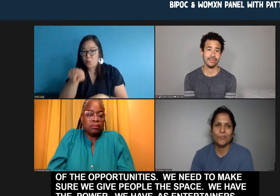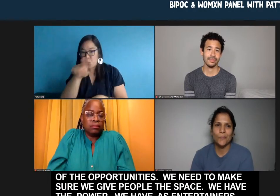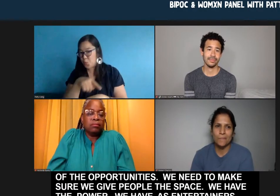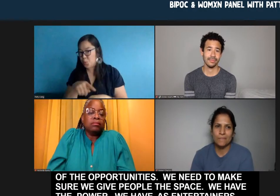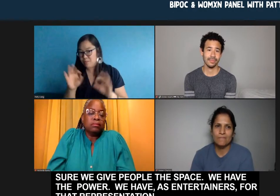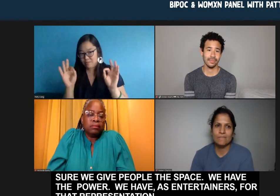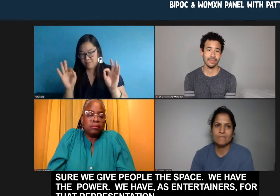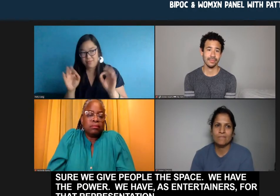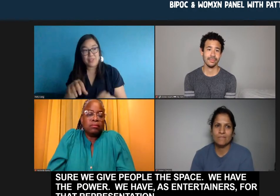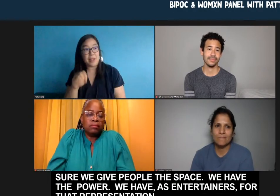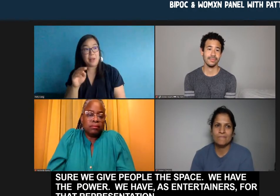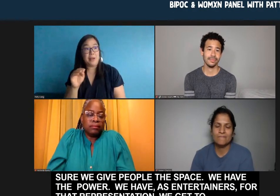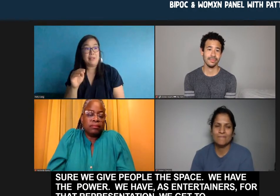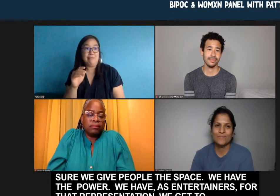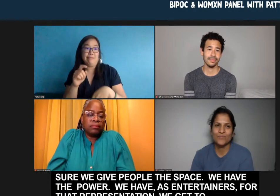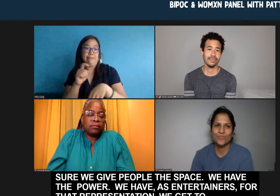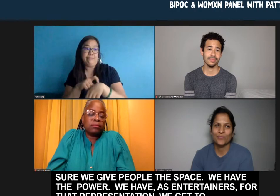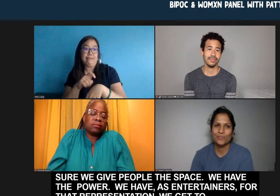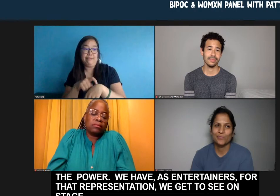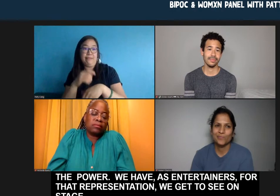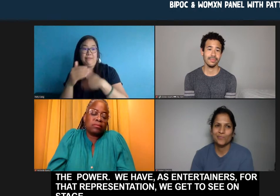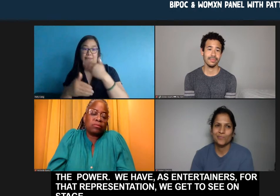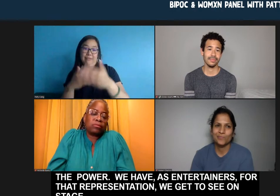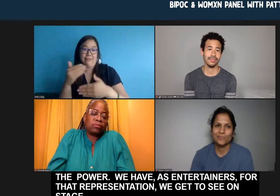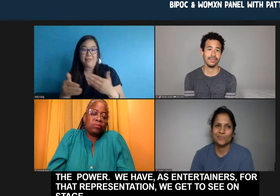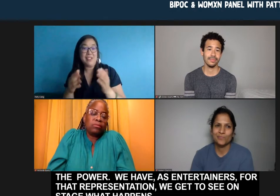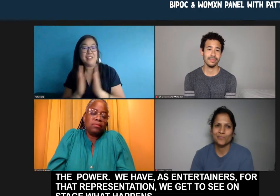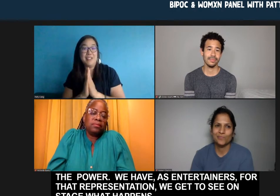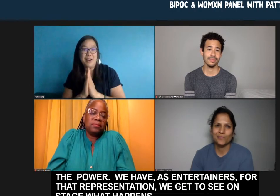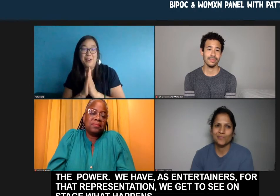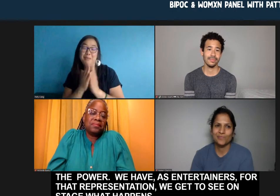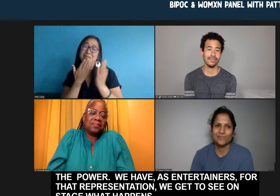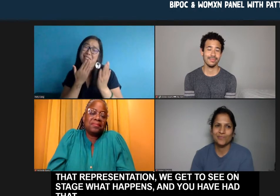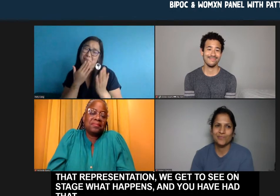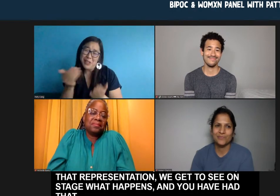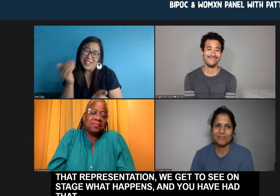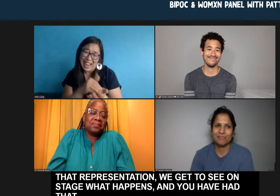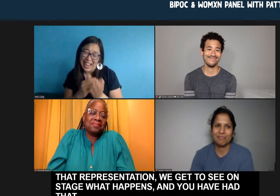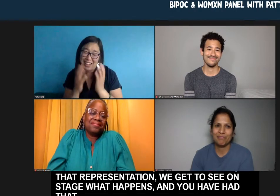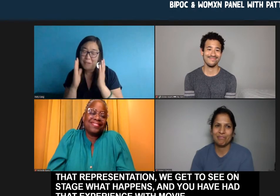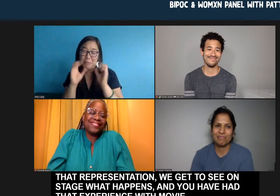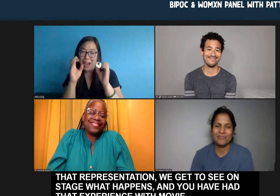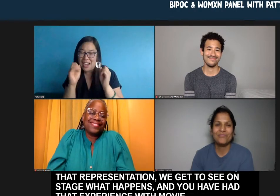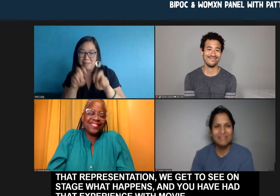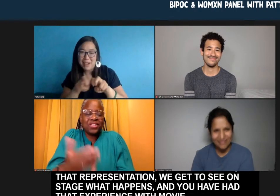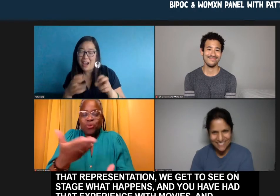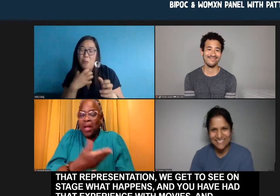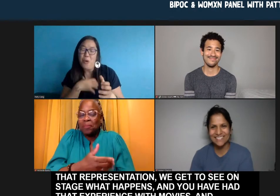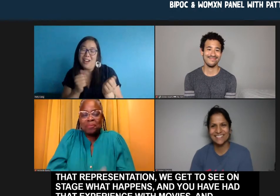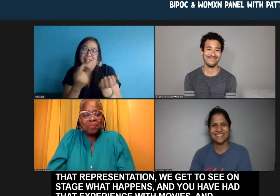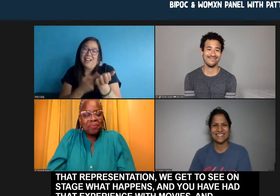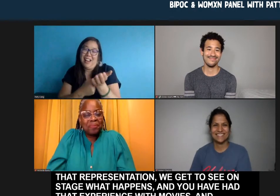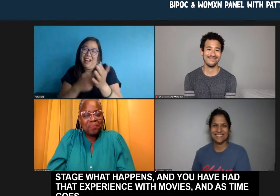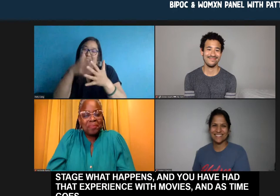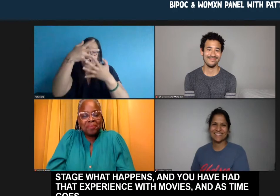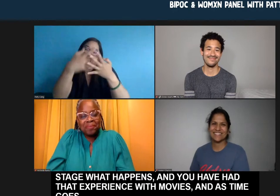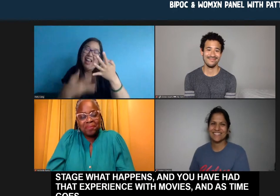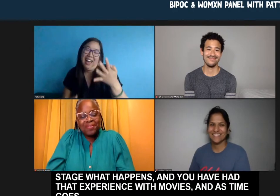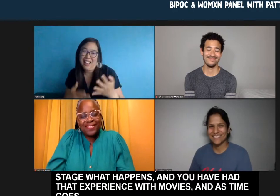what happens, and you've had that experience with movies. And as time goes on, I hope we can make that shift. And again, thank you so much. This was